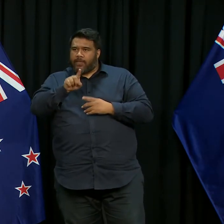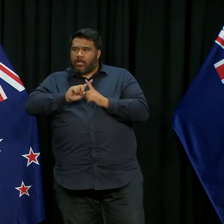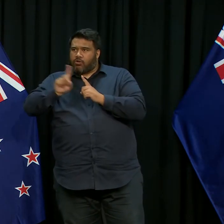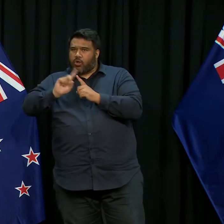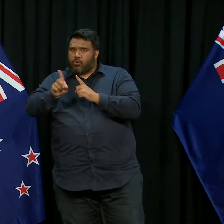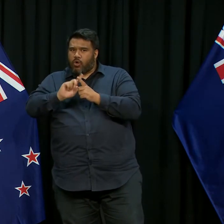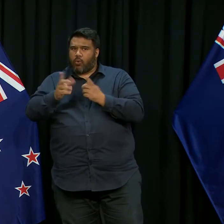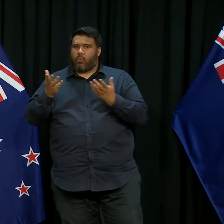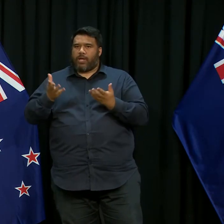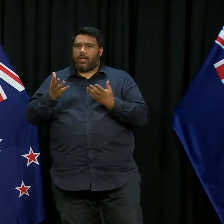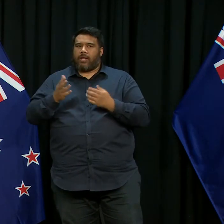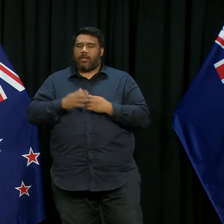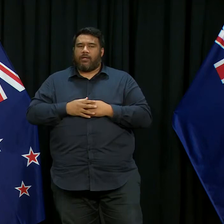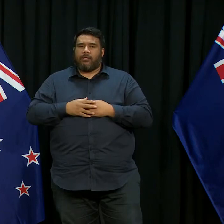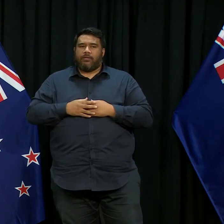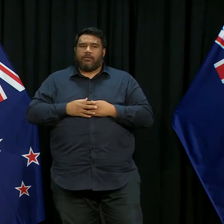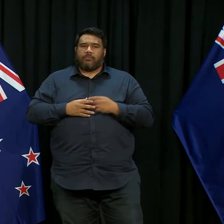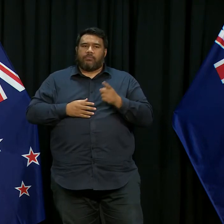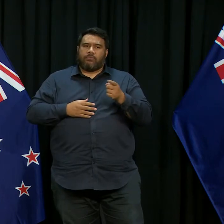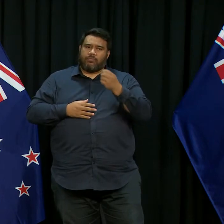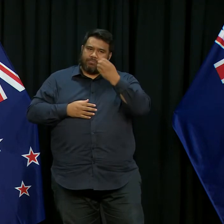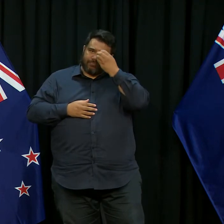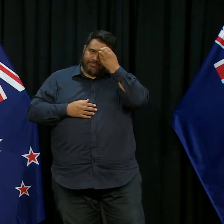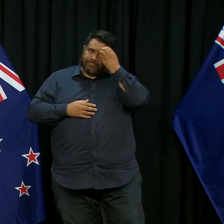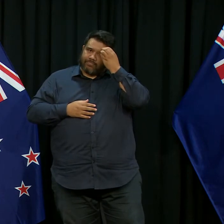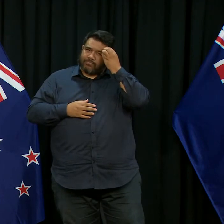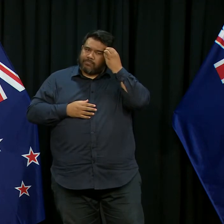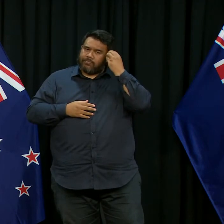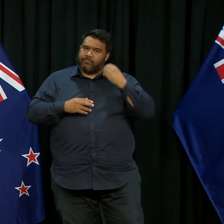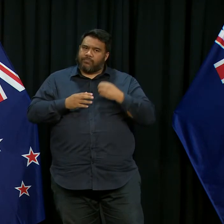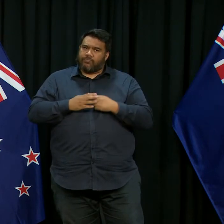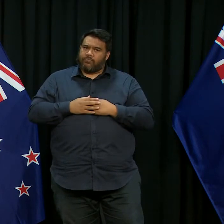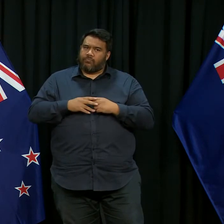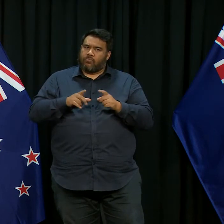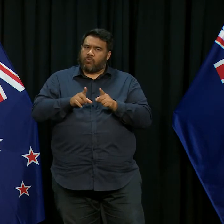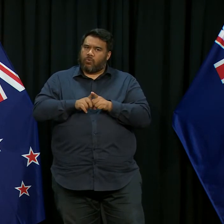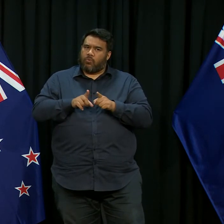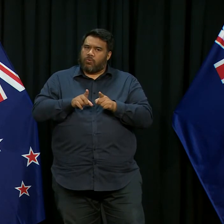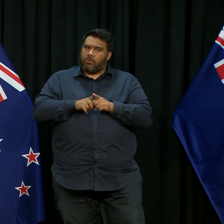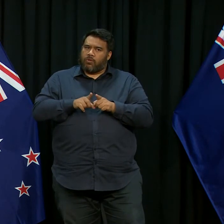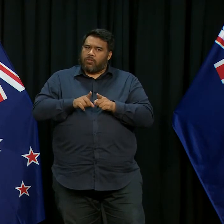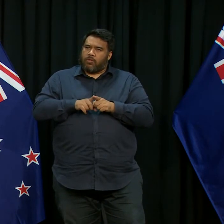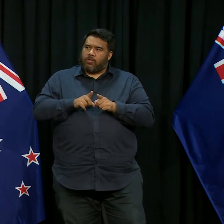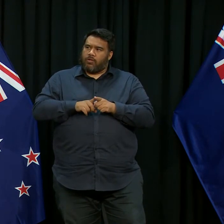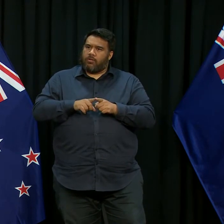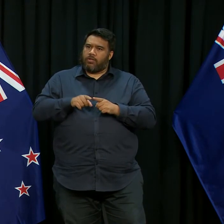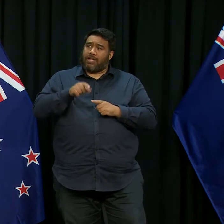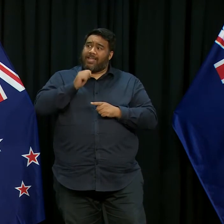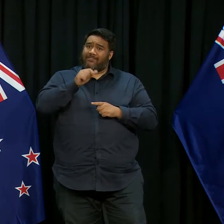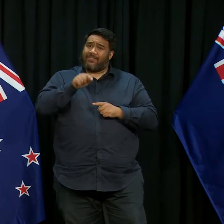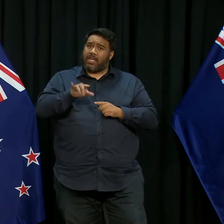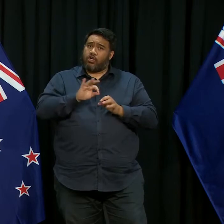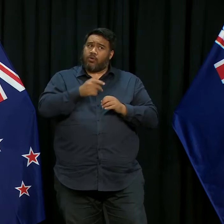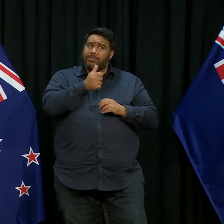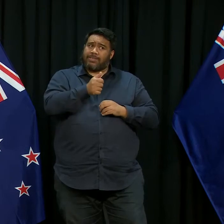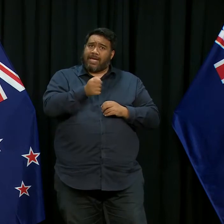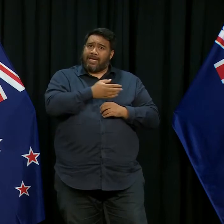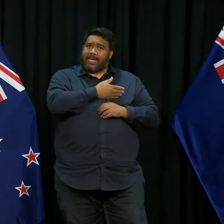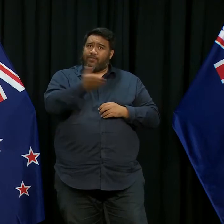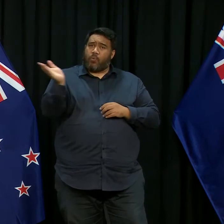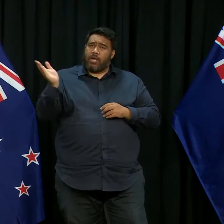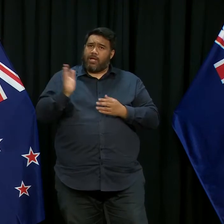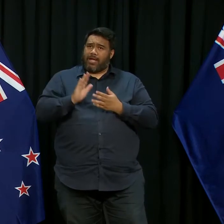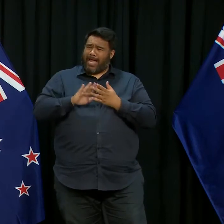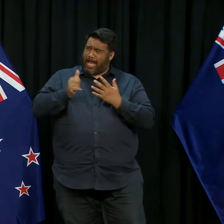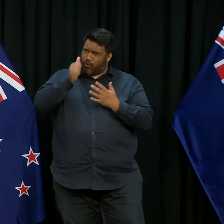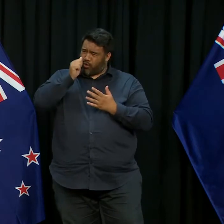obviously, without those scans. And how can you be so confident in that you've picked up everywhere that they've been if they haven't been scanning? Because